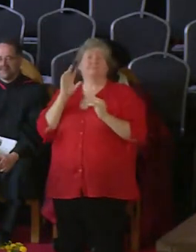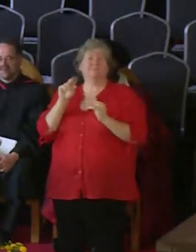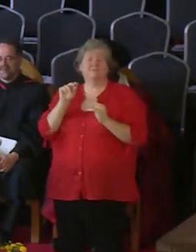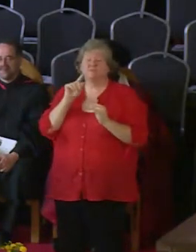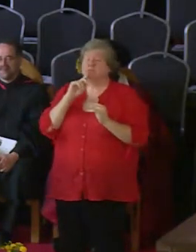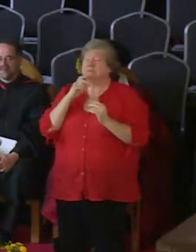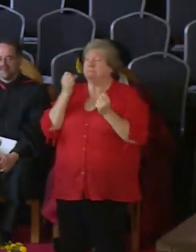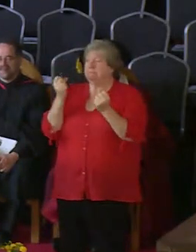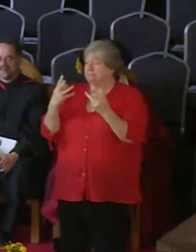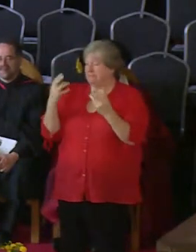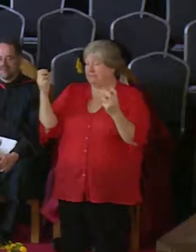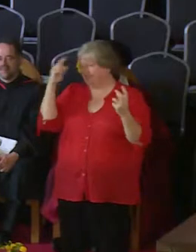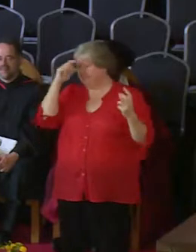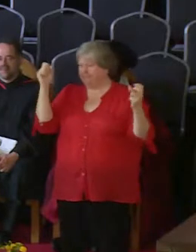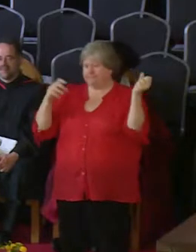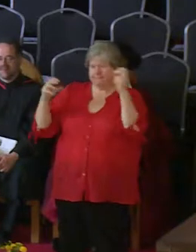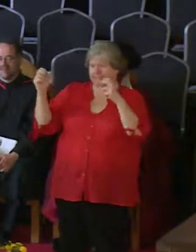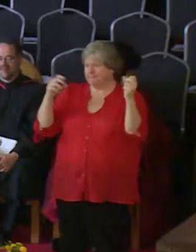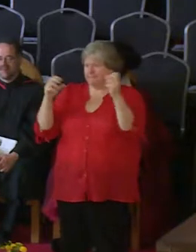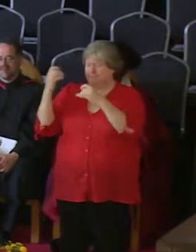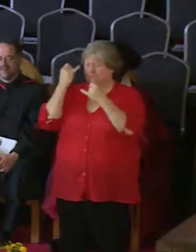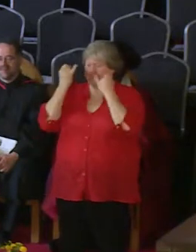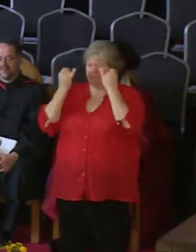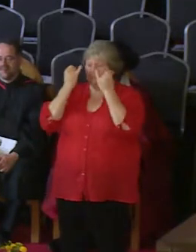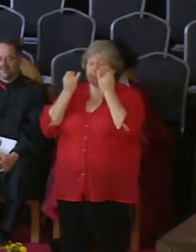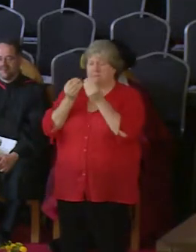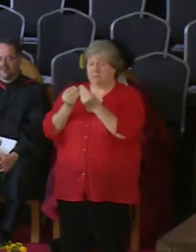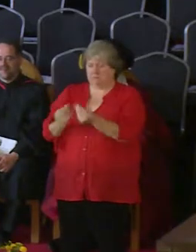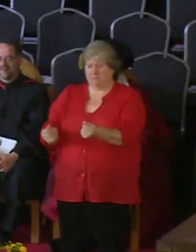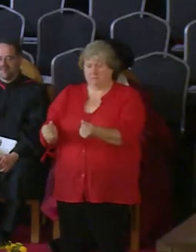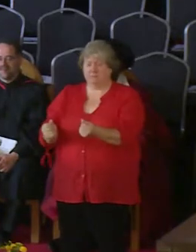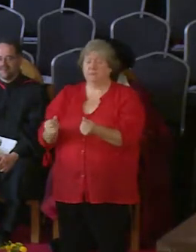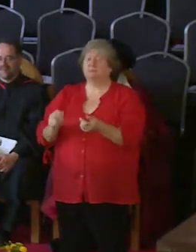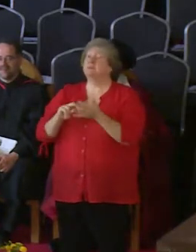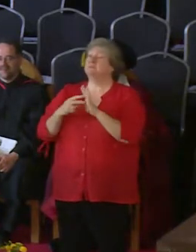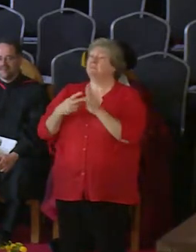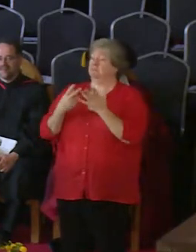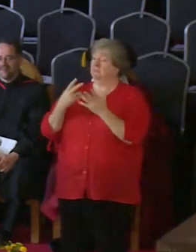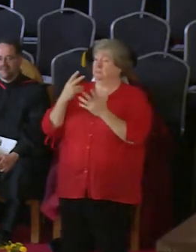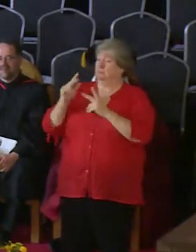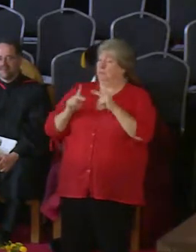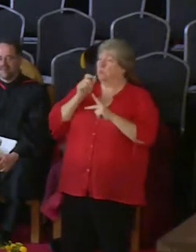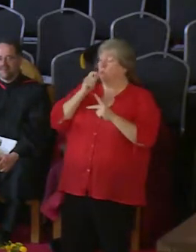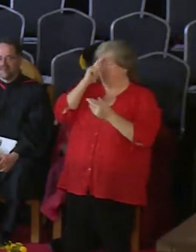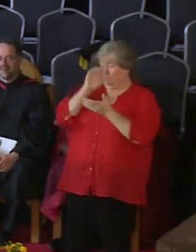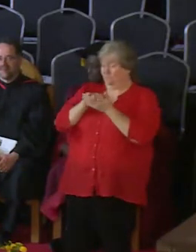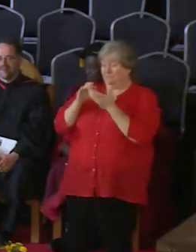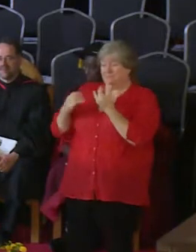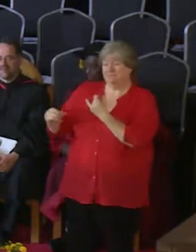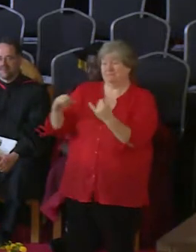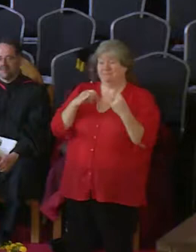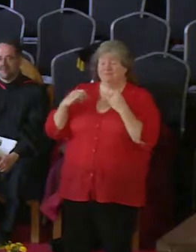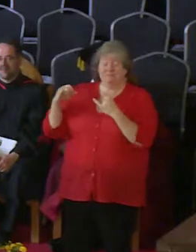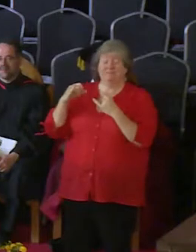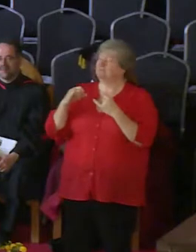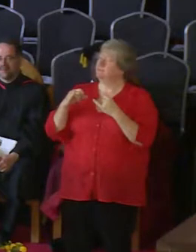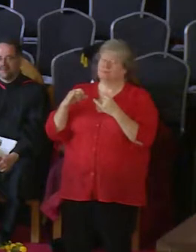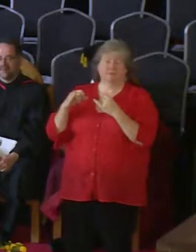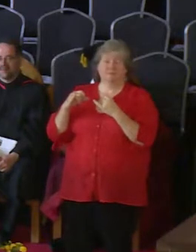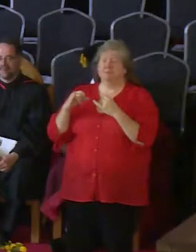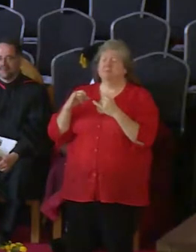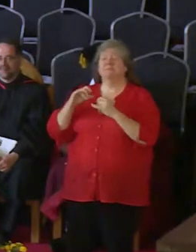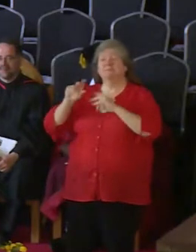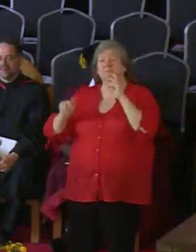working together on solutions. Lots of minds, but not just like minds, but unlike minds. Unlike minds from